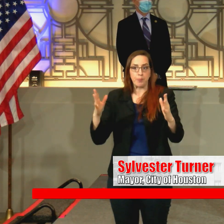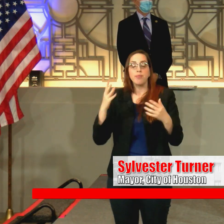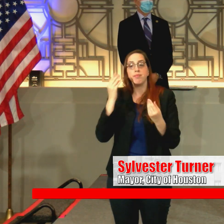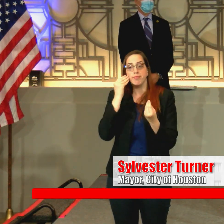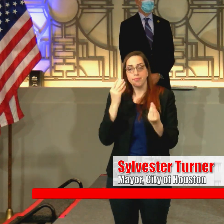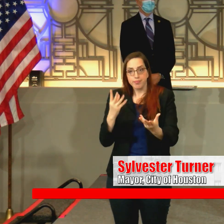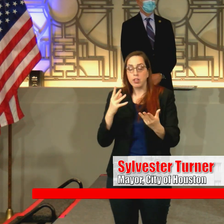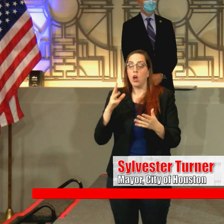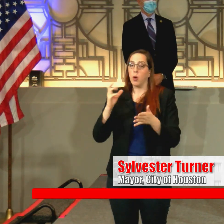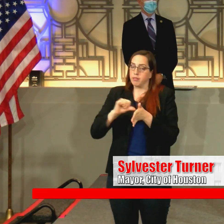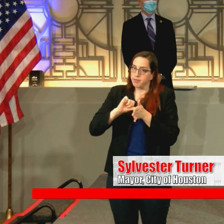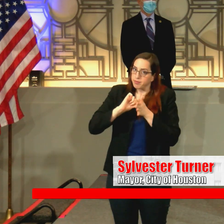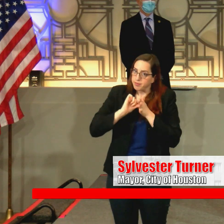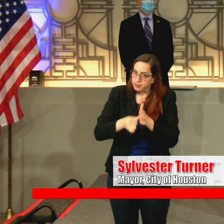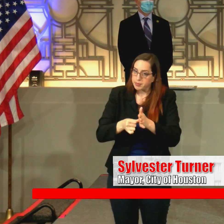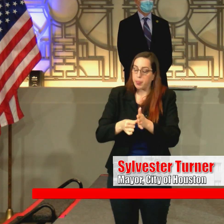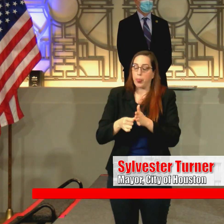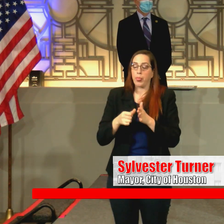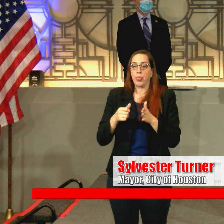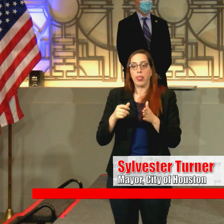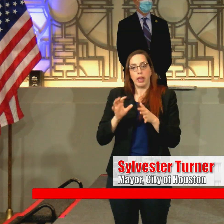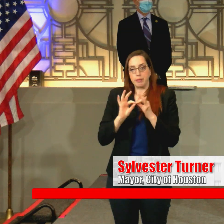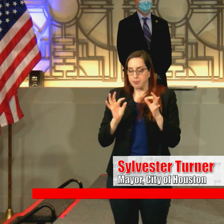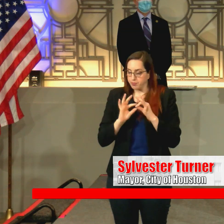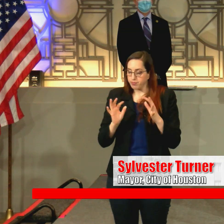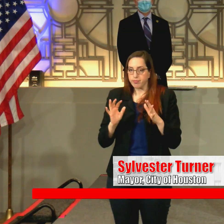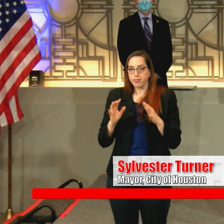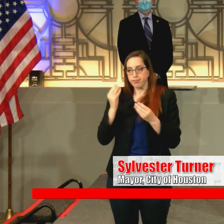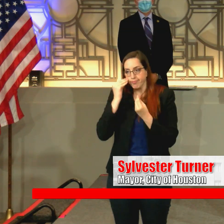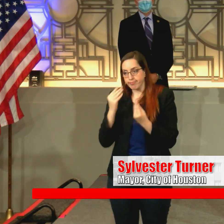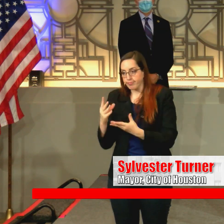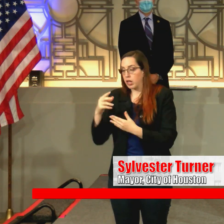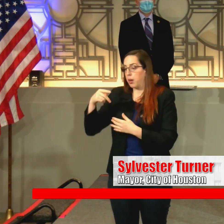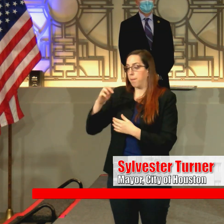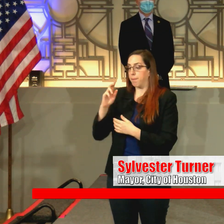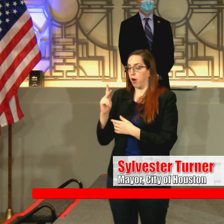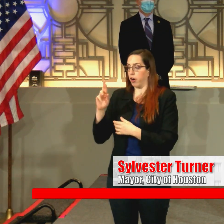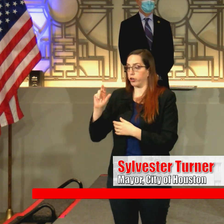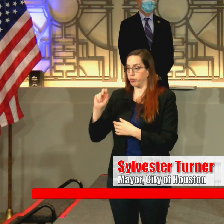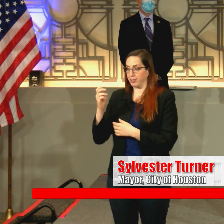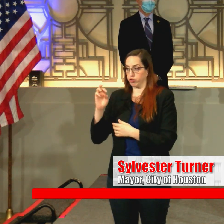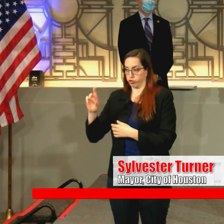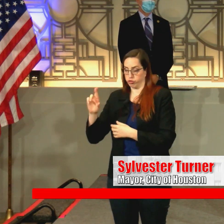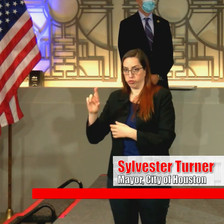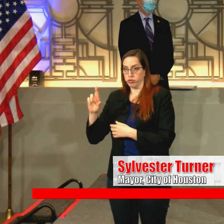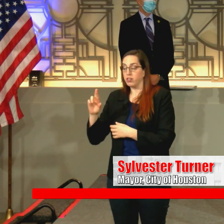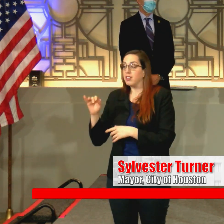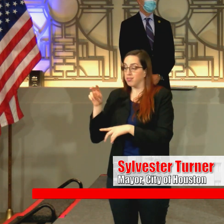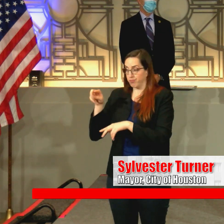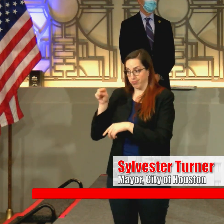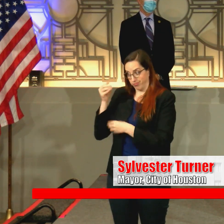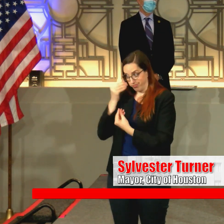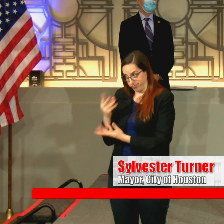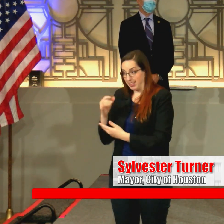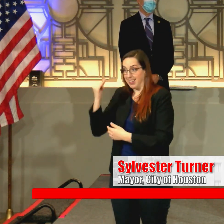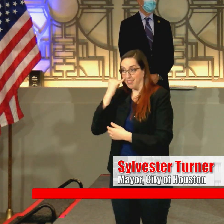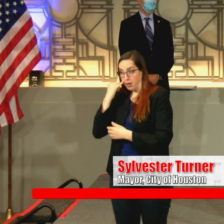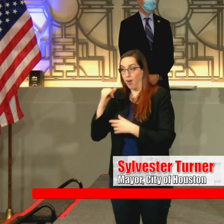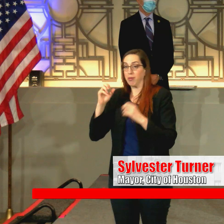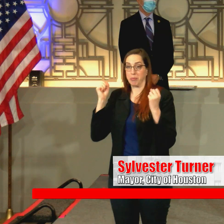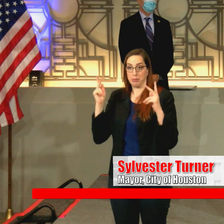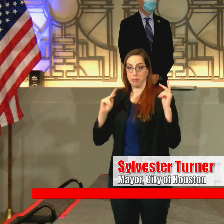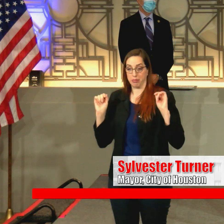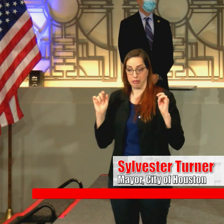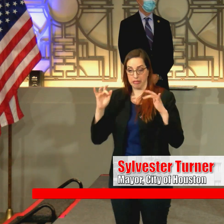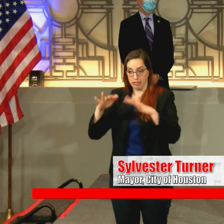want to underscore this. And I've said to the park rangers, if the parks get crowded, if any